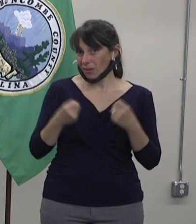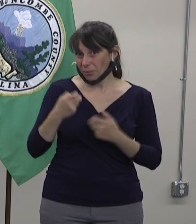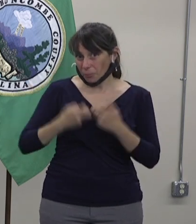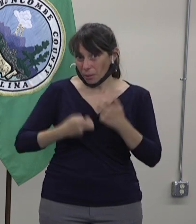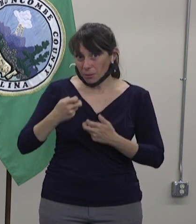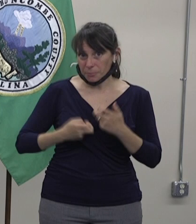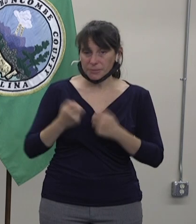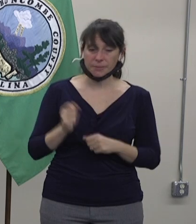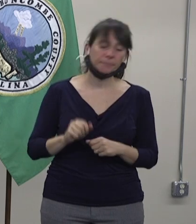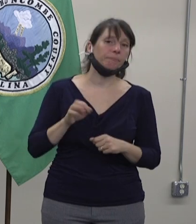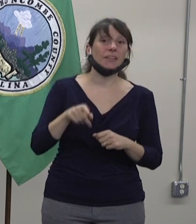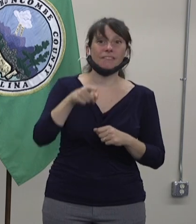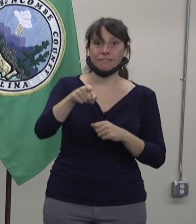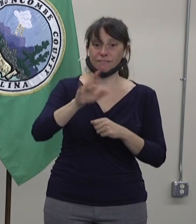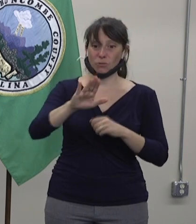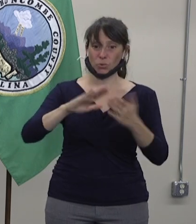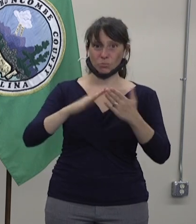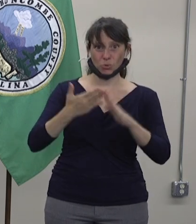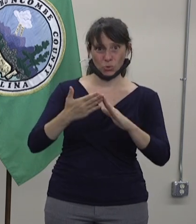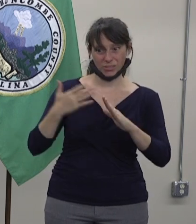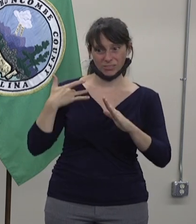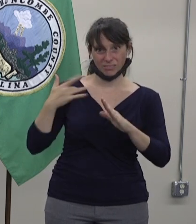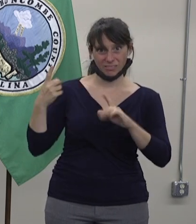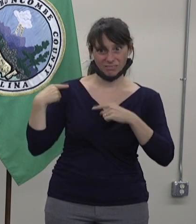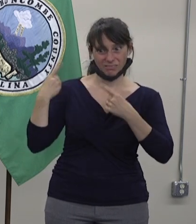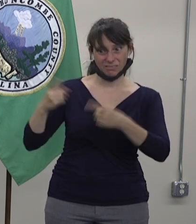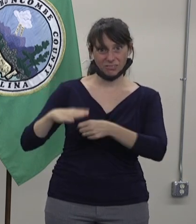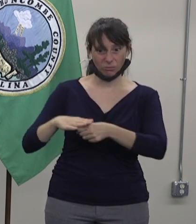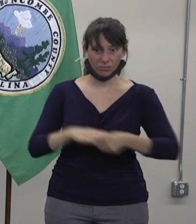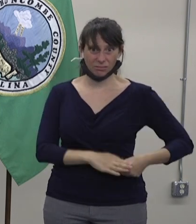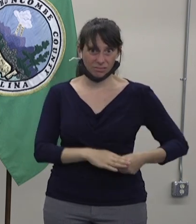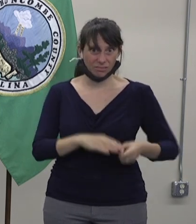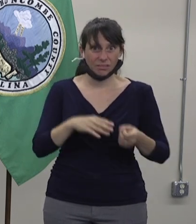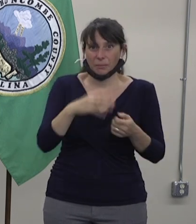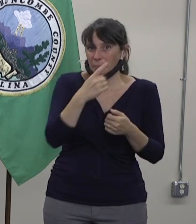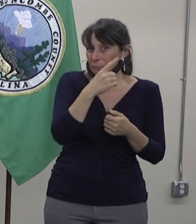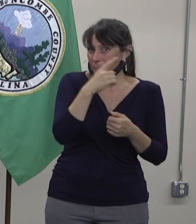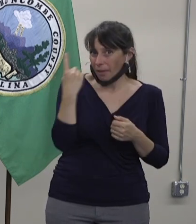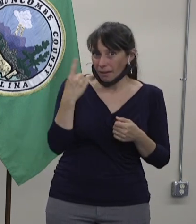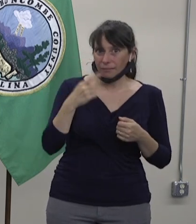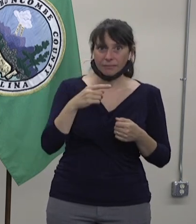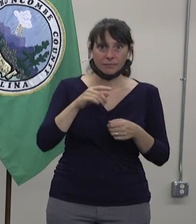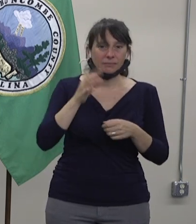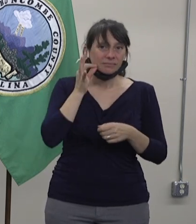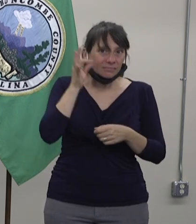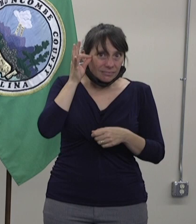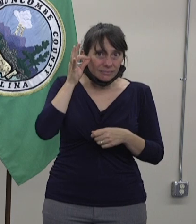persons from historically marginalized populations, meaning Black and Indigenous people and people of color,